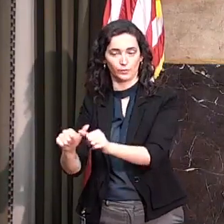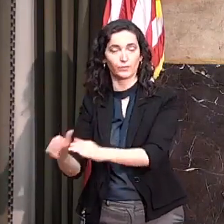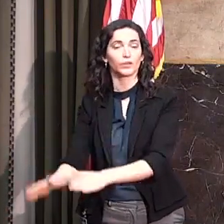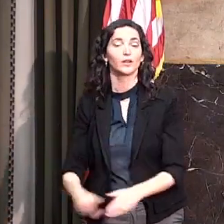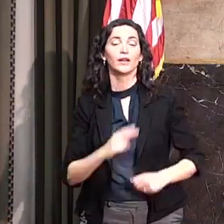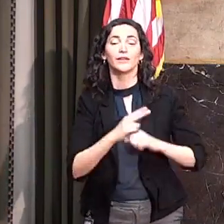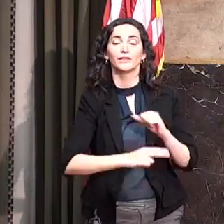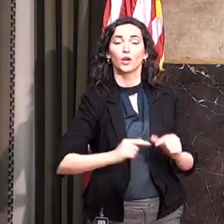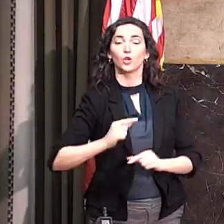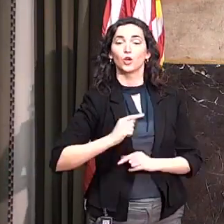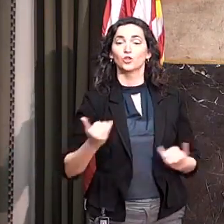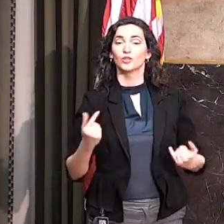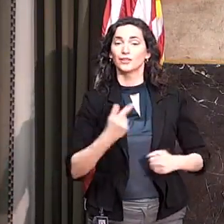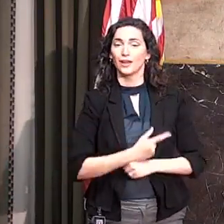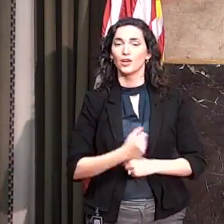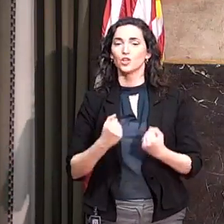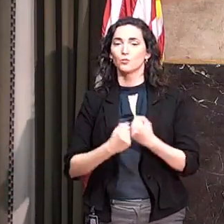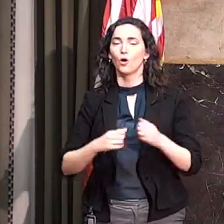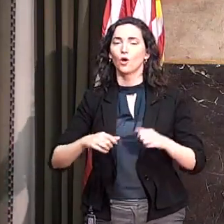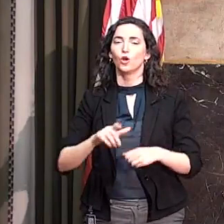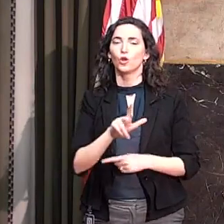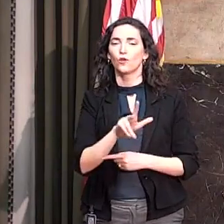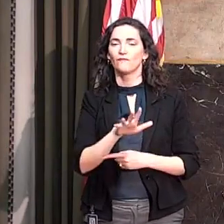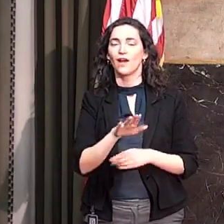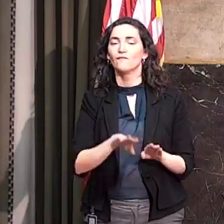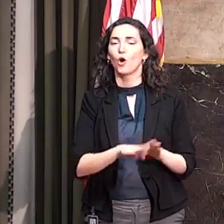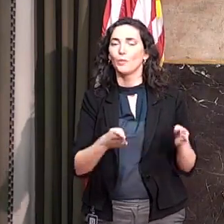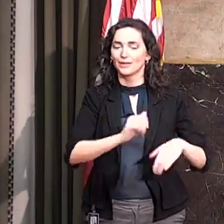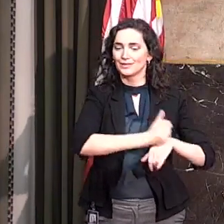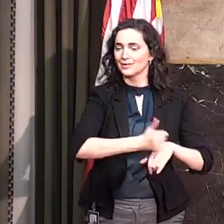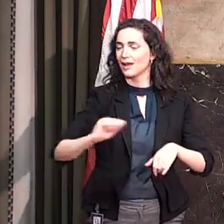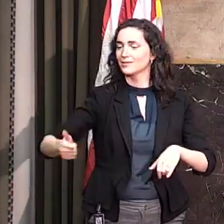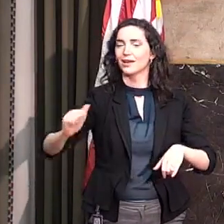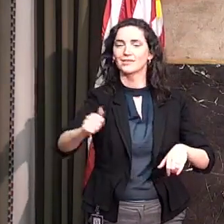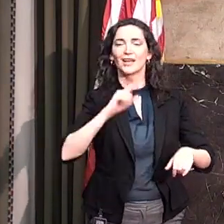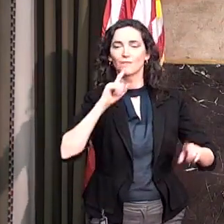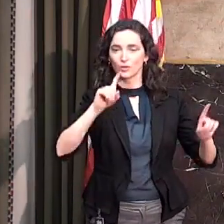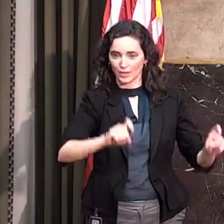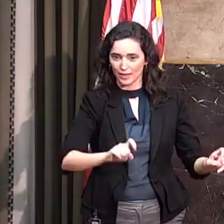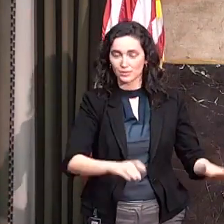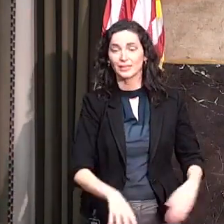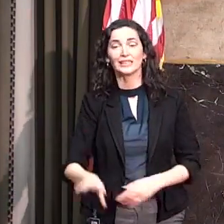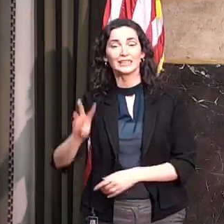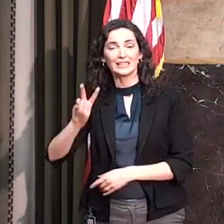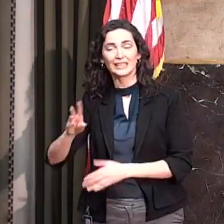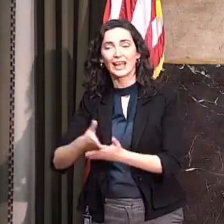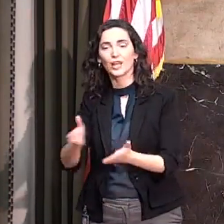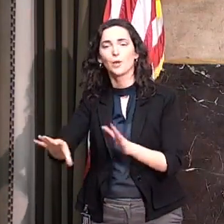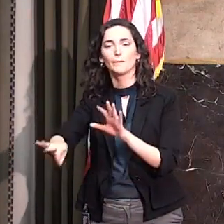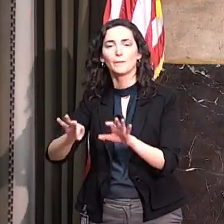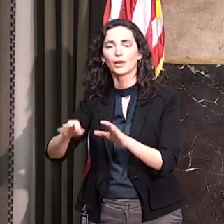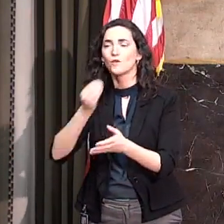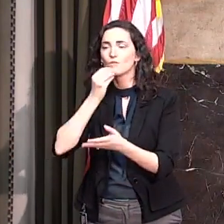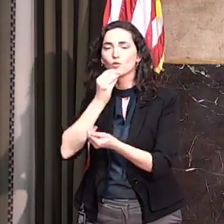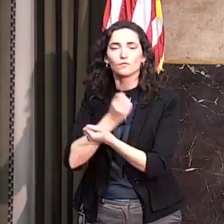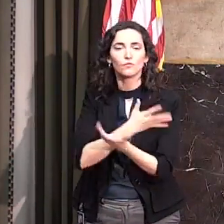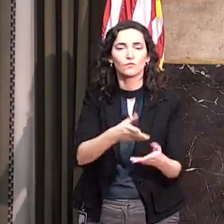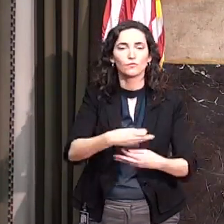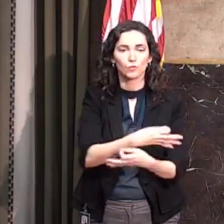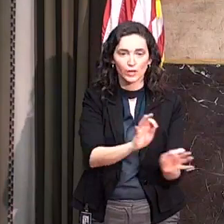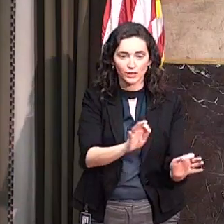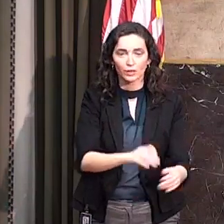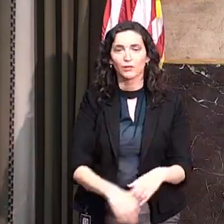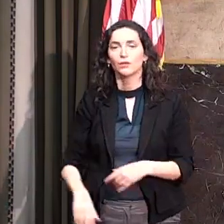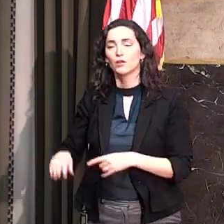today is supporting 35 open medical test sites, 6 food banks, 28 vaccine sites where our soldiers actually